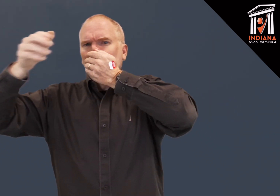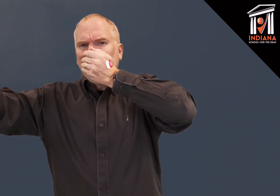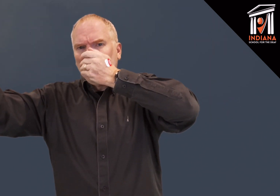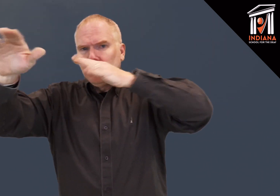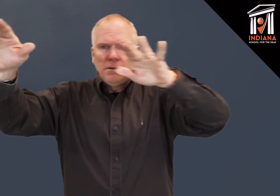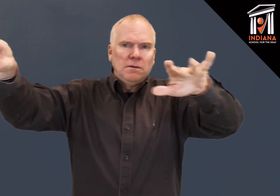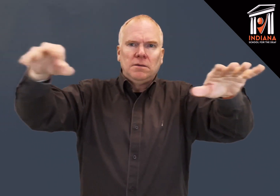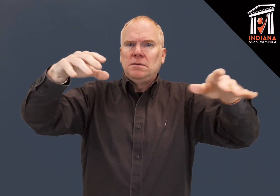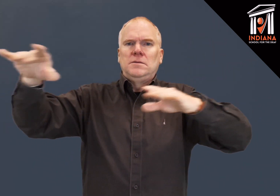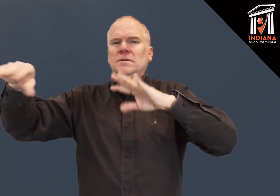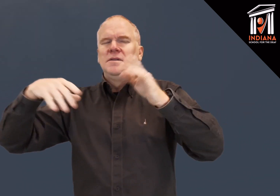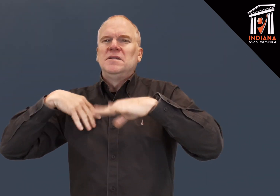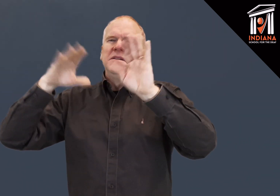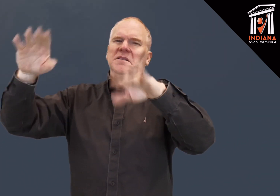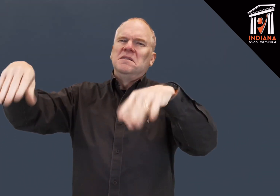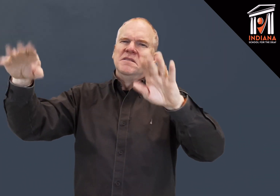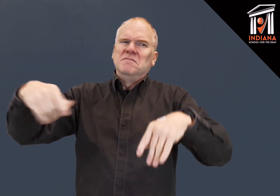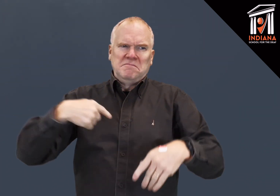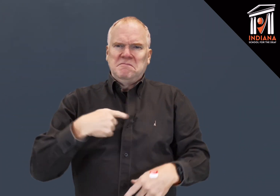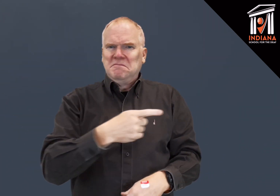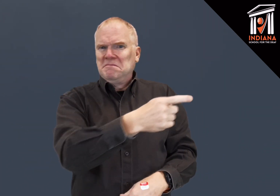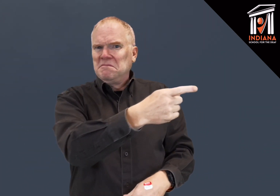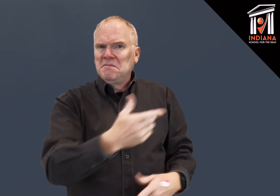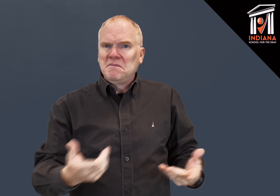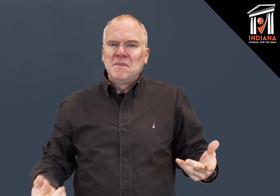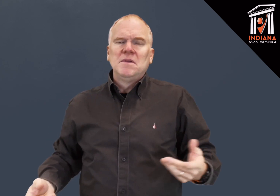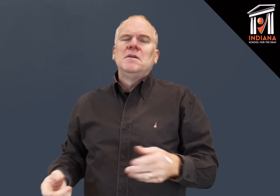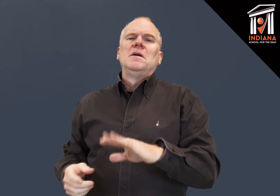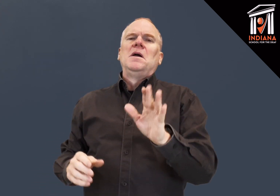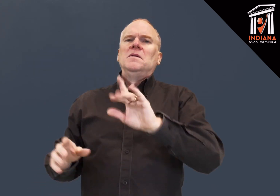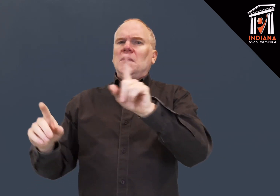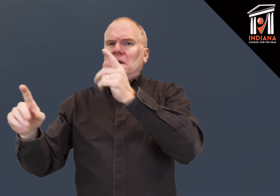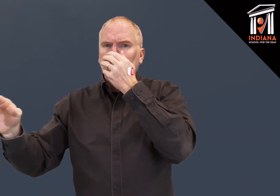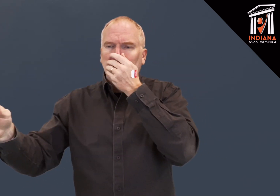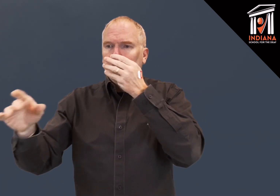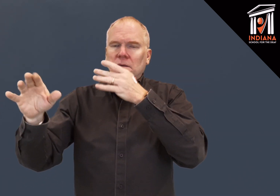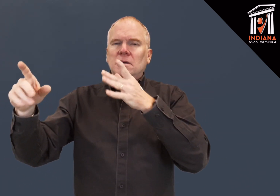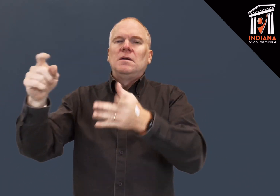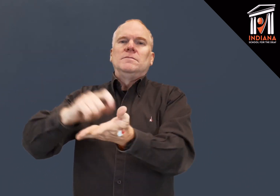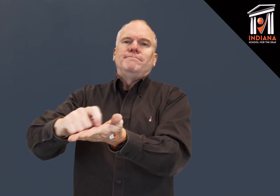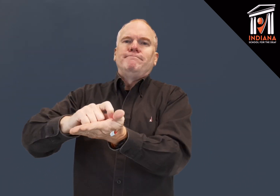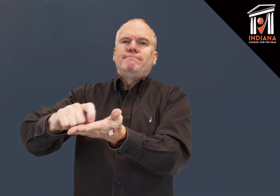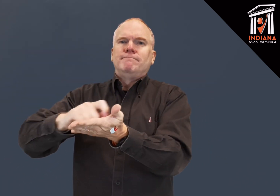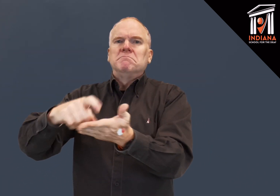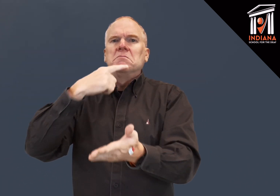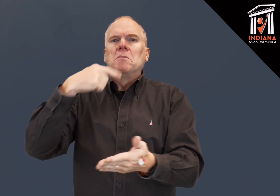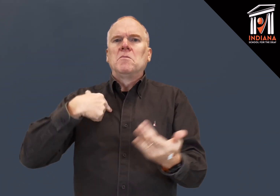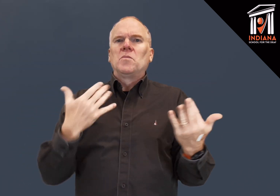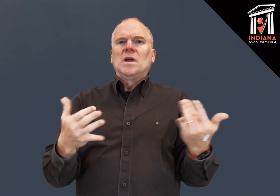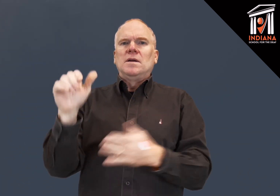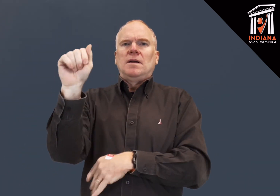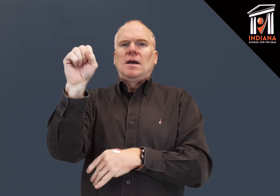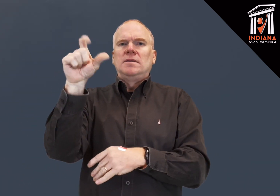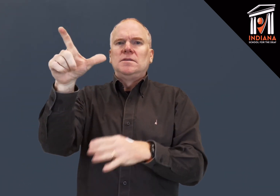situation. So she went off and spoke with some other individuals, and I said, I can just go over here. I know what to do.